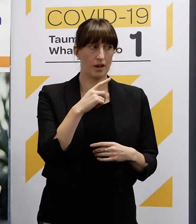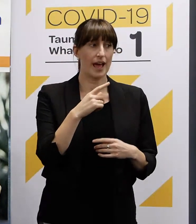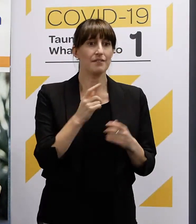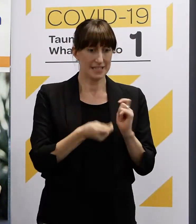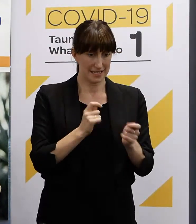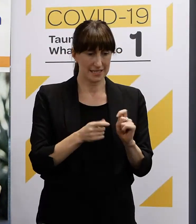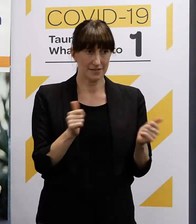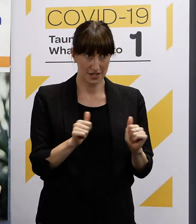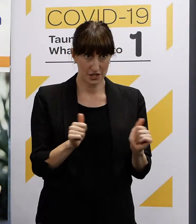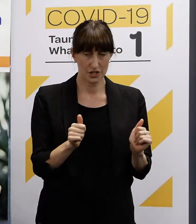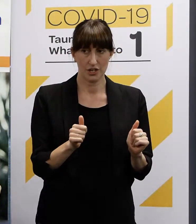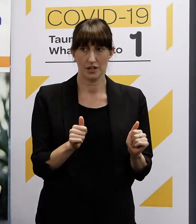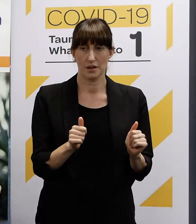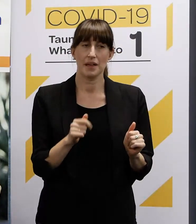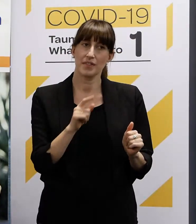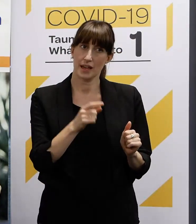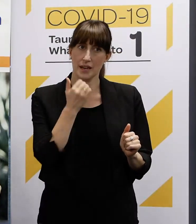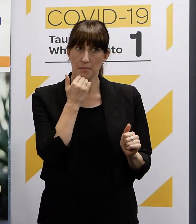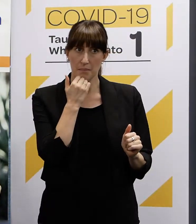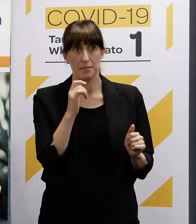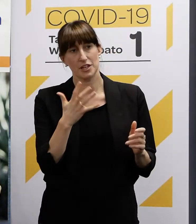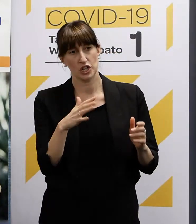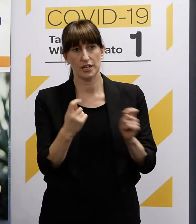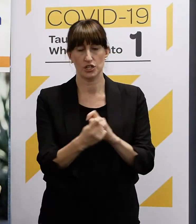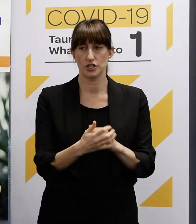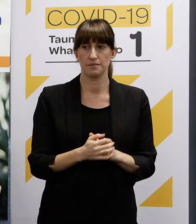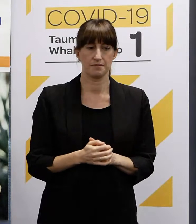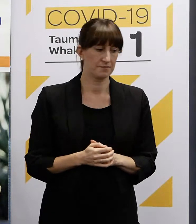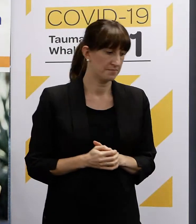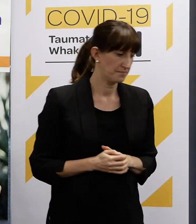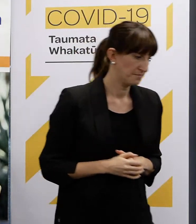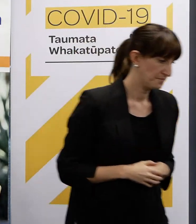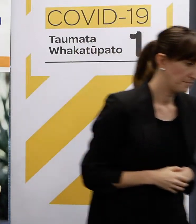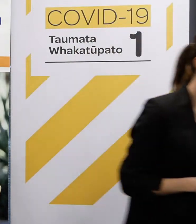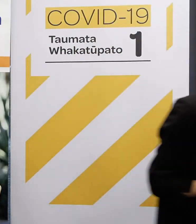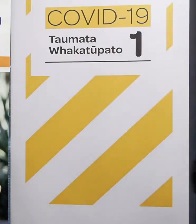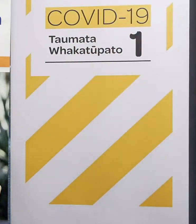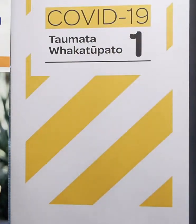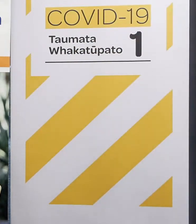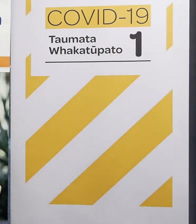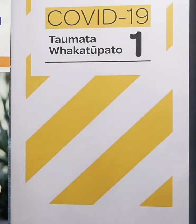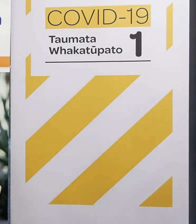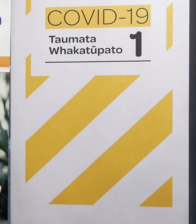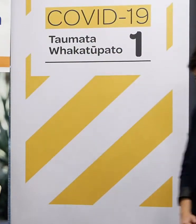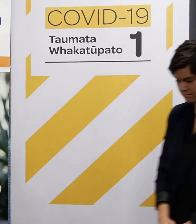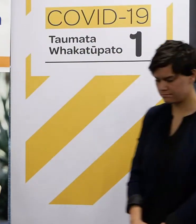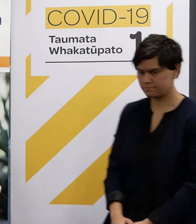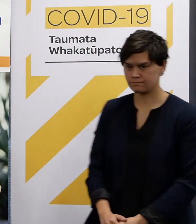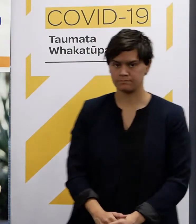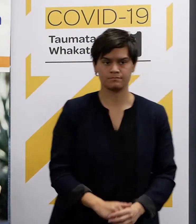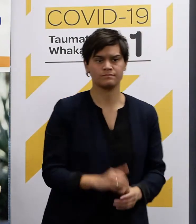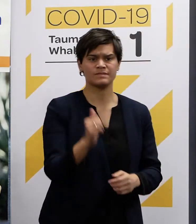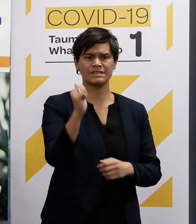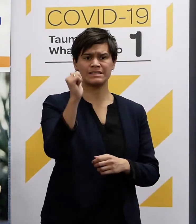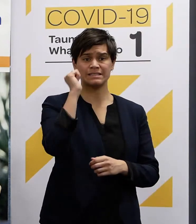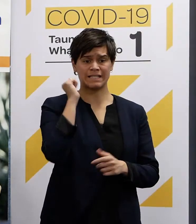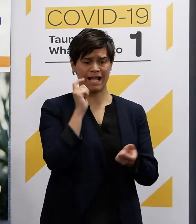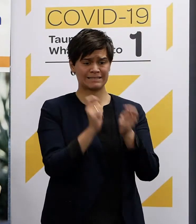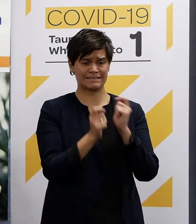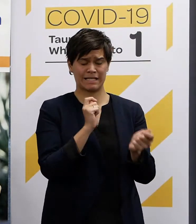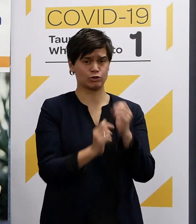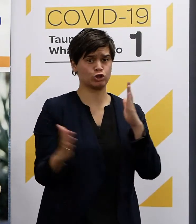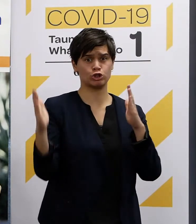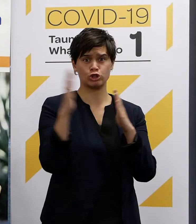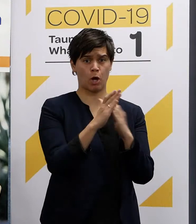people down the back. Sorry. Oh, can I just ask, with that record number of testing, what do you think that says about the state of mind at the moment? Do you think people are feeling